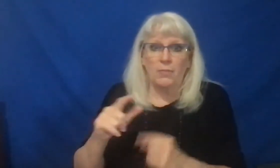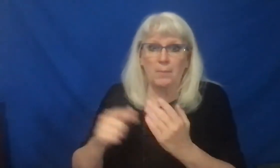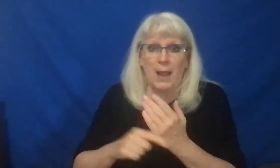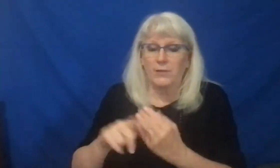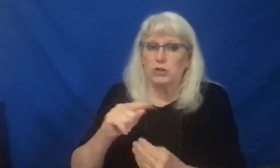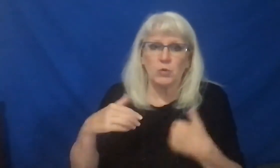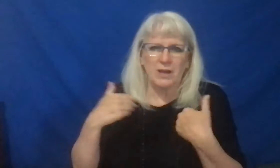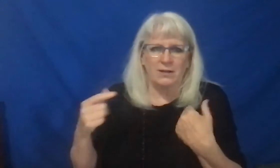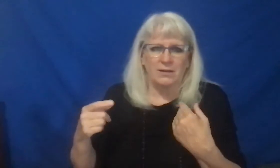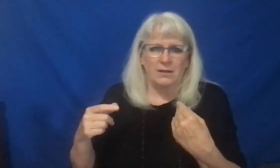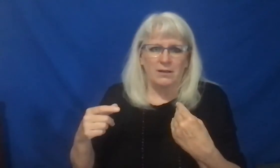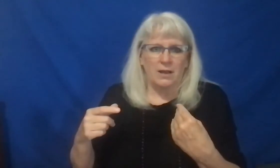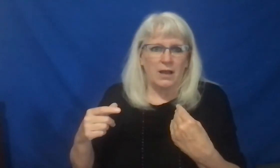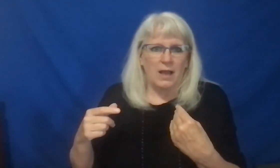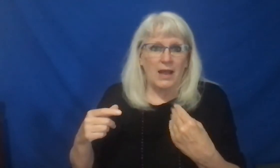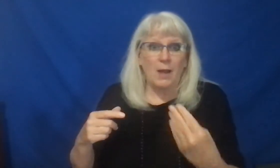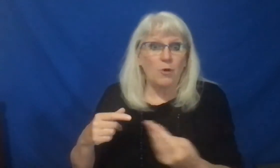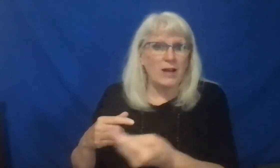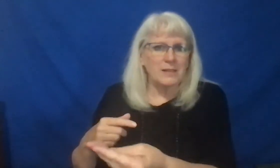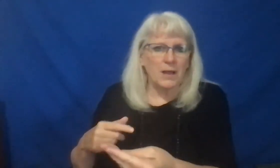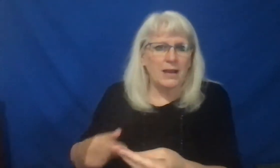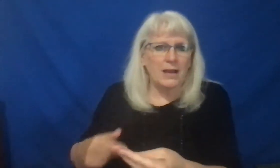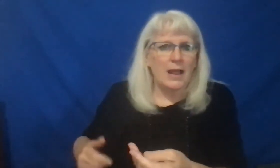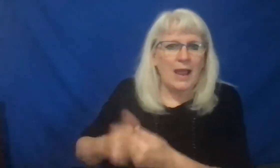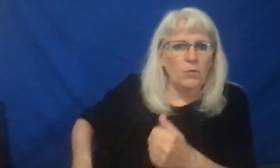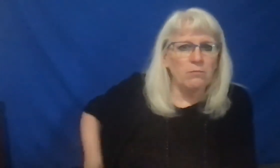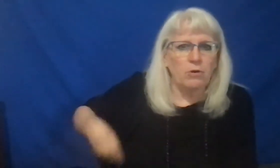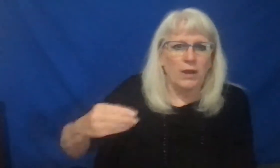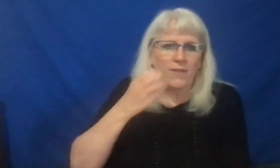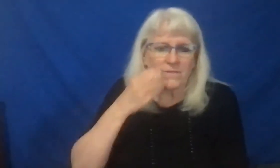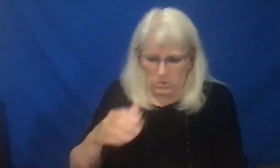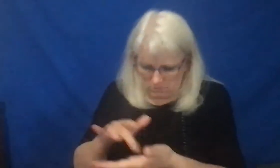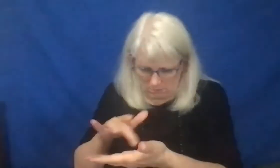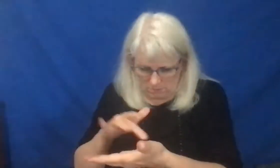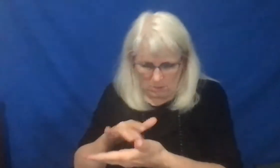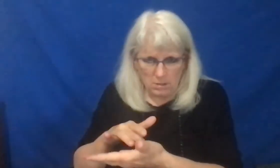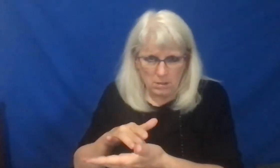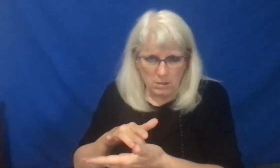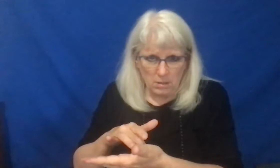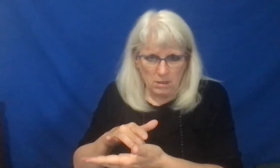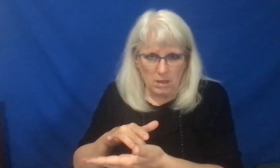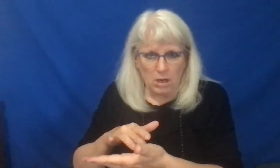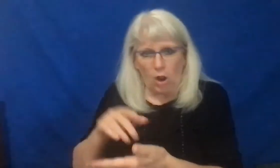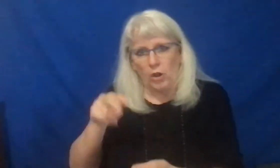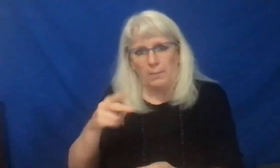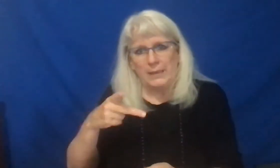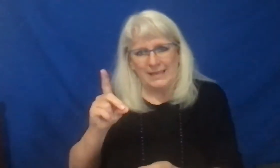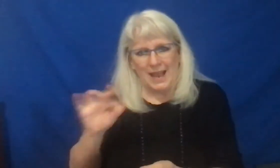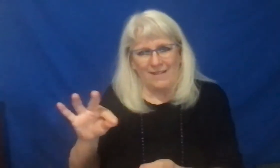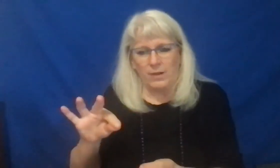everyone pulled out their phone and looked at the PDF, right? No one was holding a physical piece of literature, right? So that was like an important